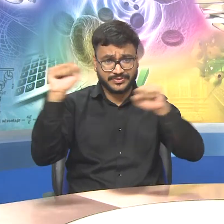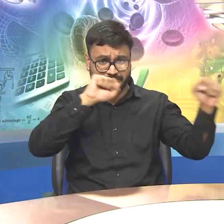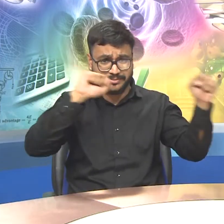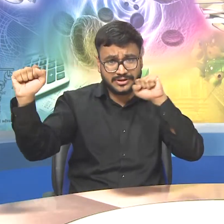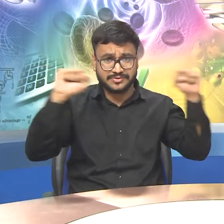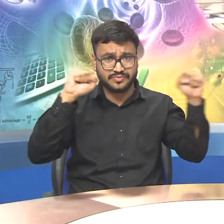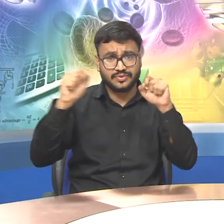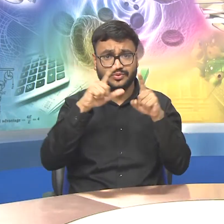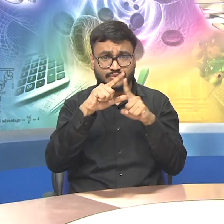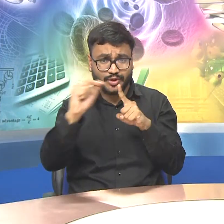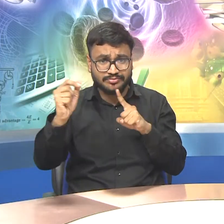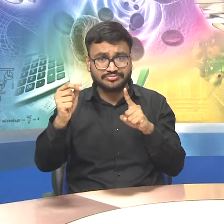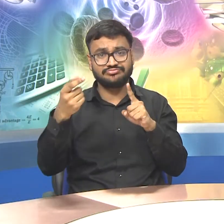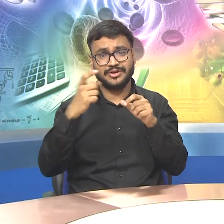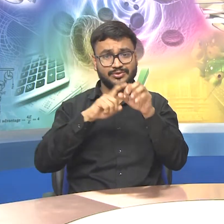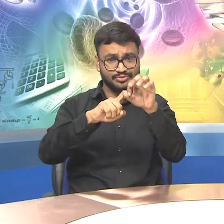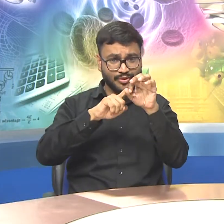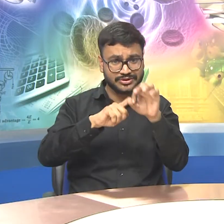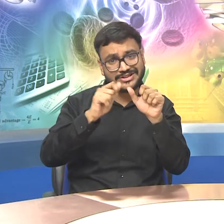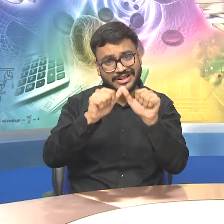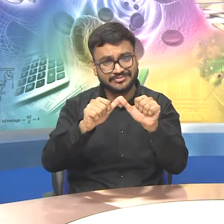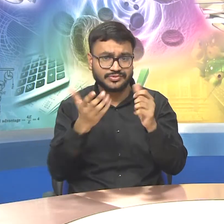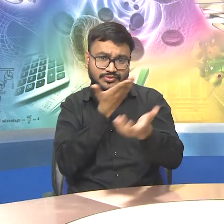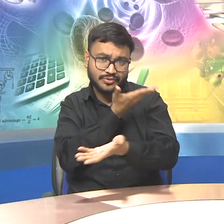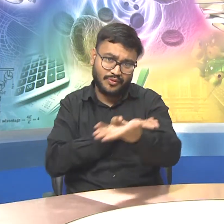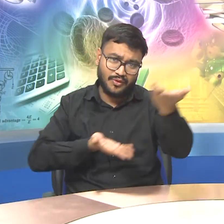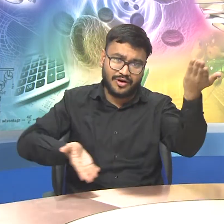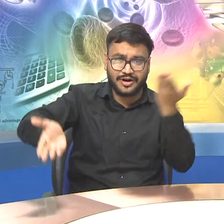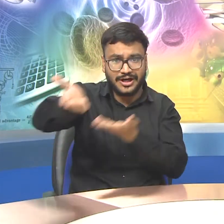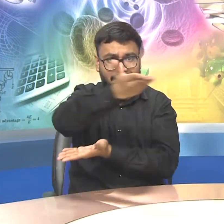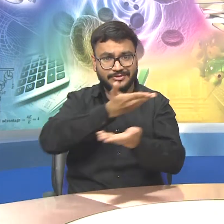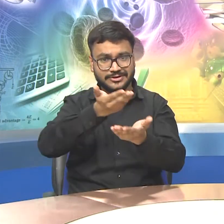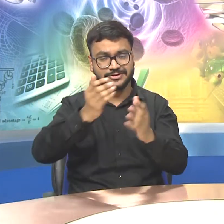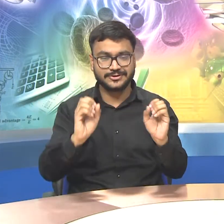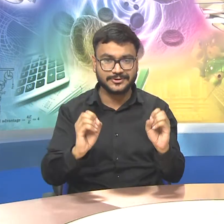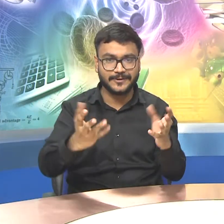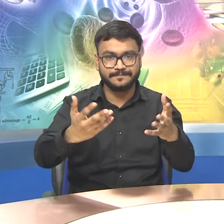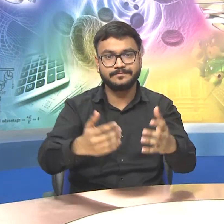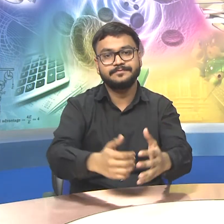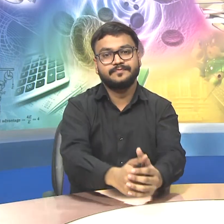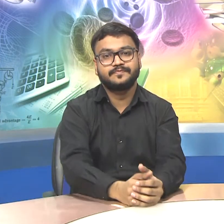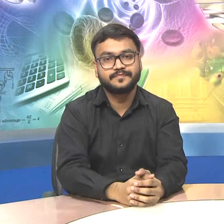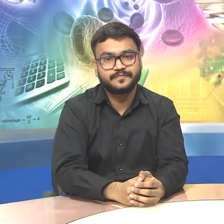Now we will do some exercise and some questions for our better understanding.